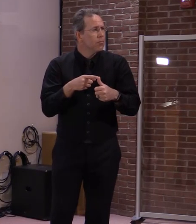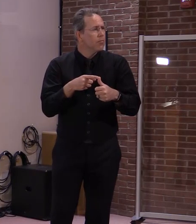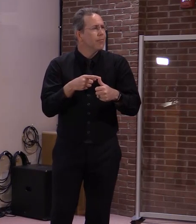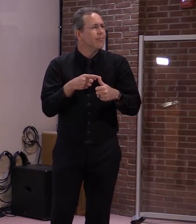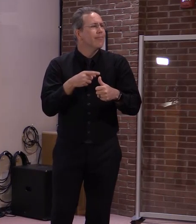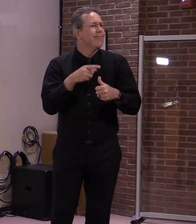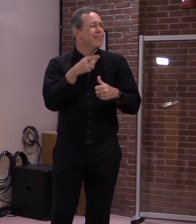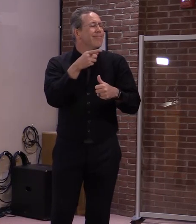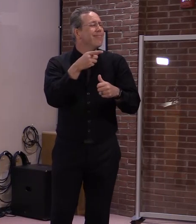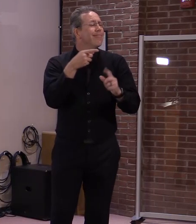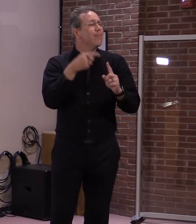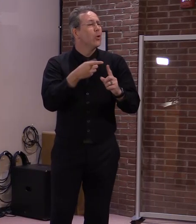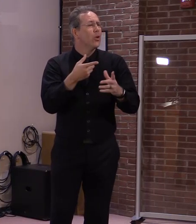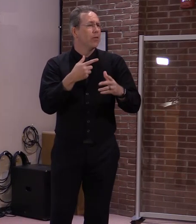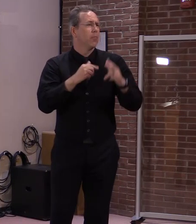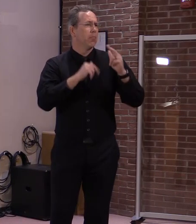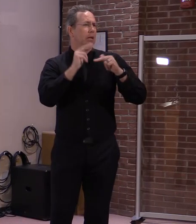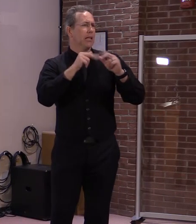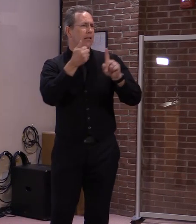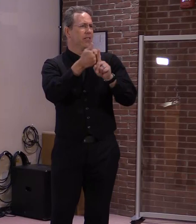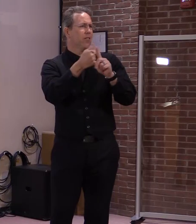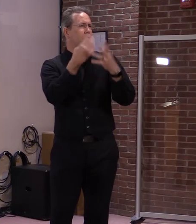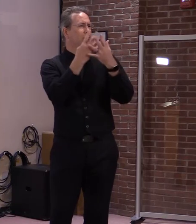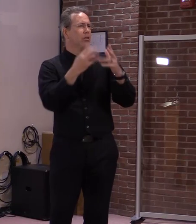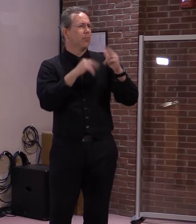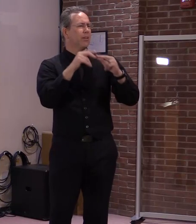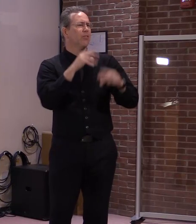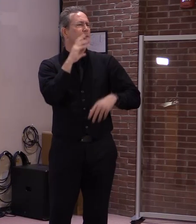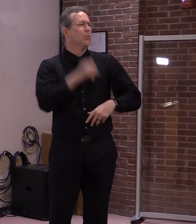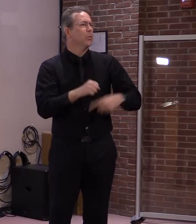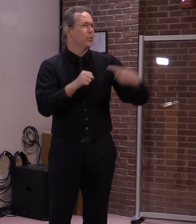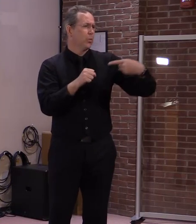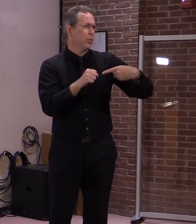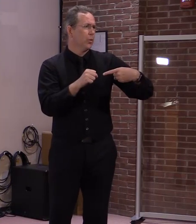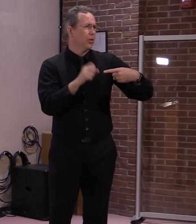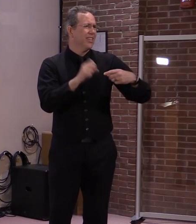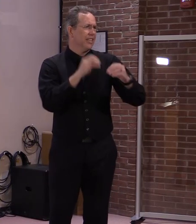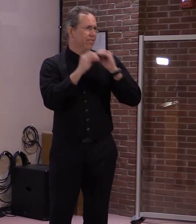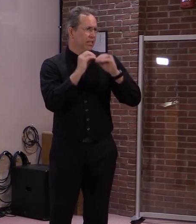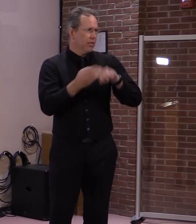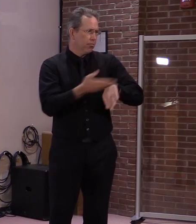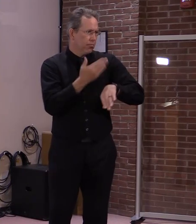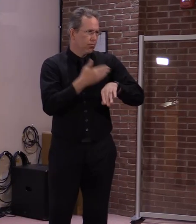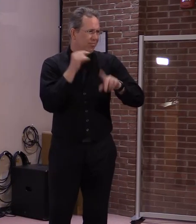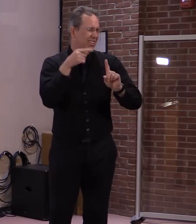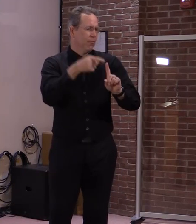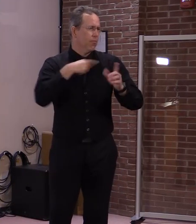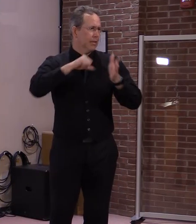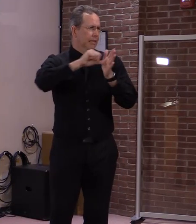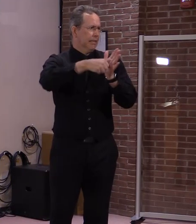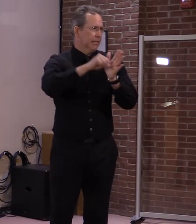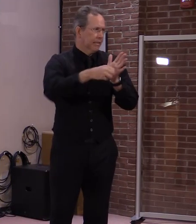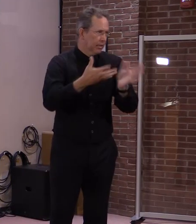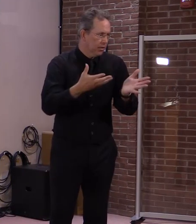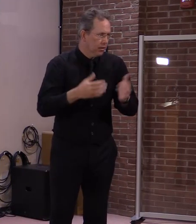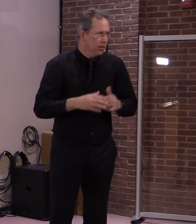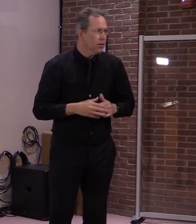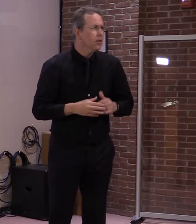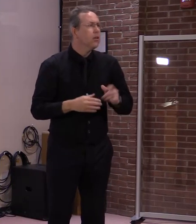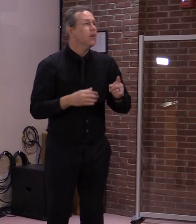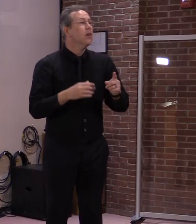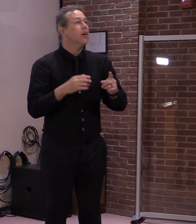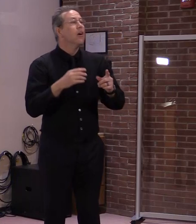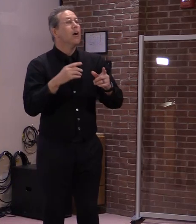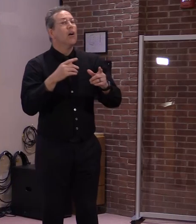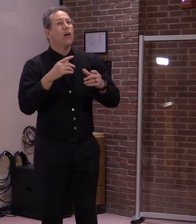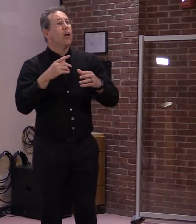The number of spaces is not something that we are looking to actually increase, but to bring our facilities into a place where